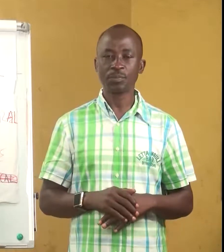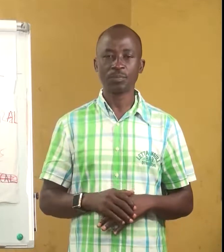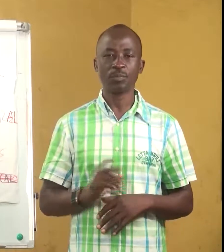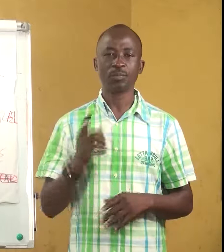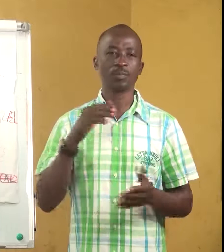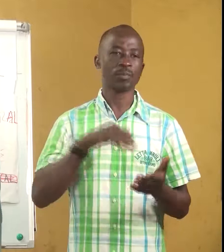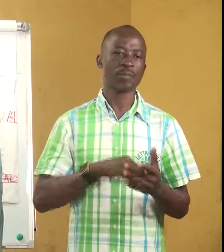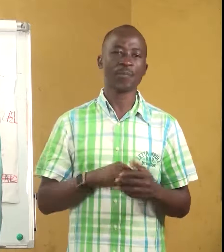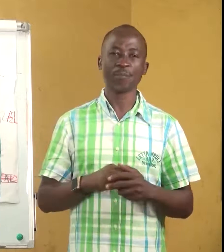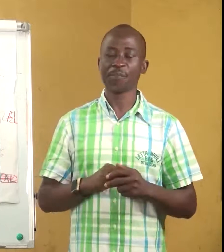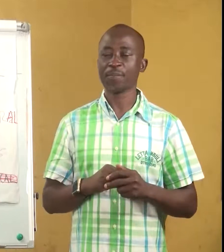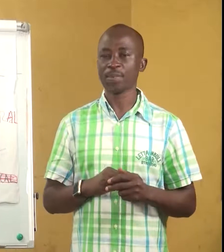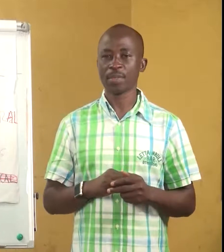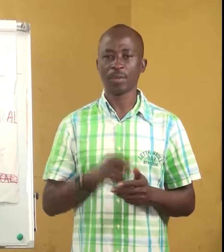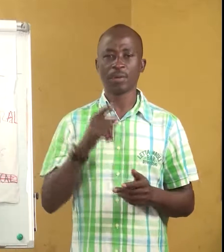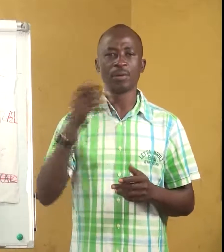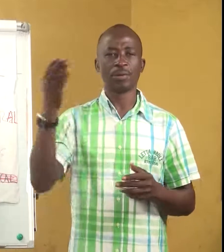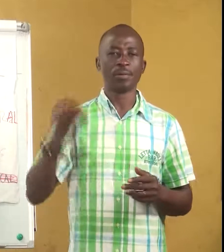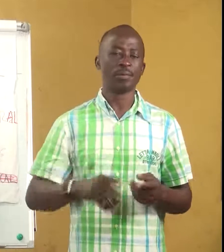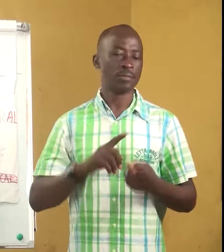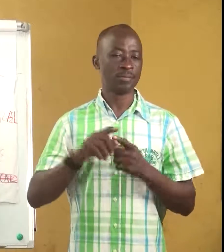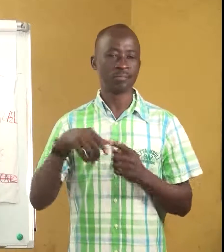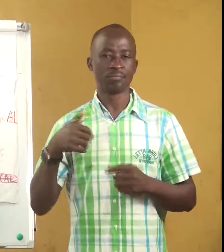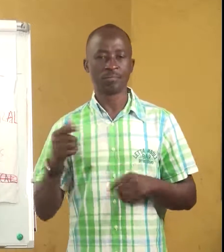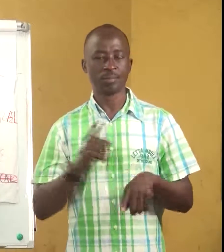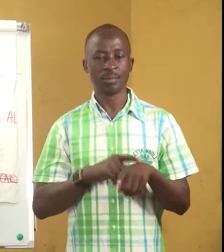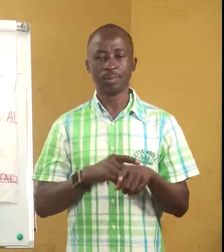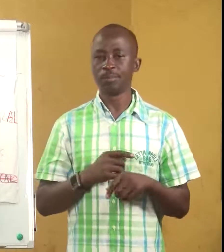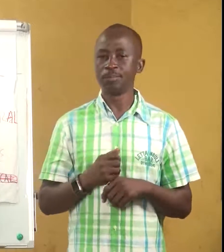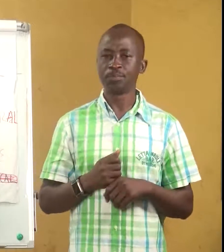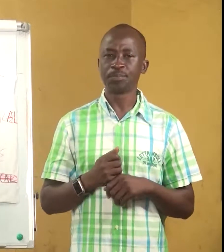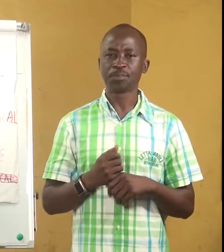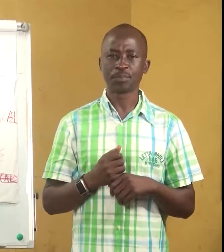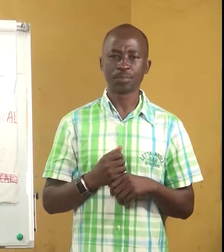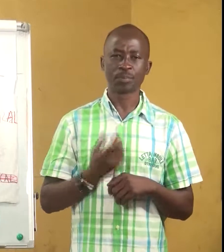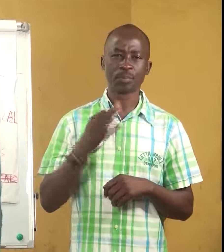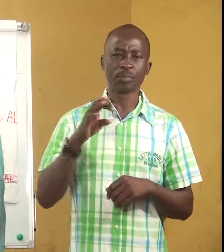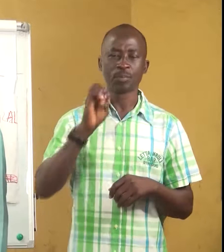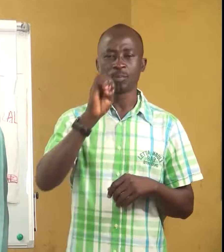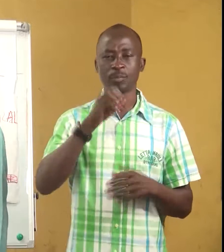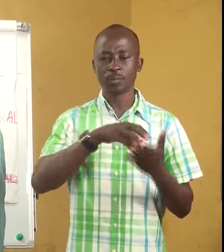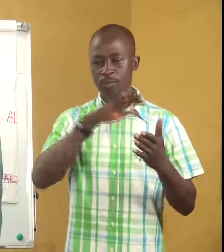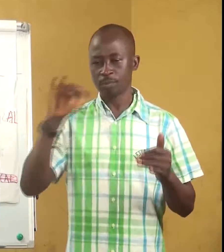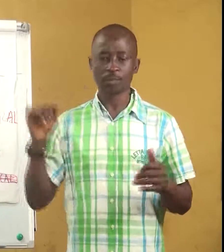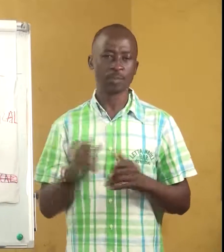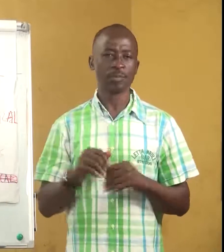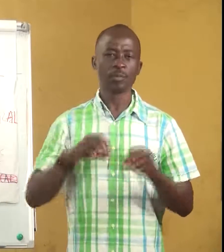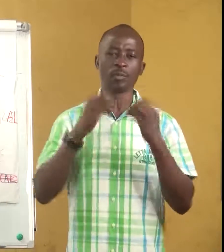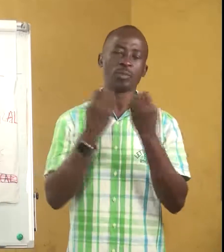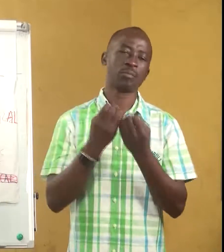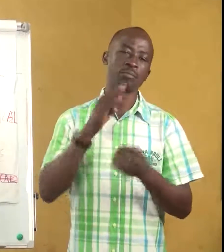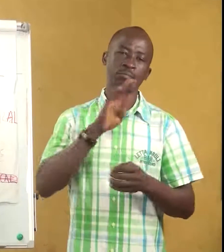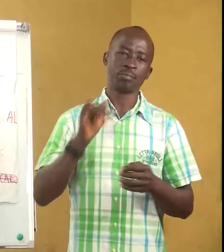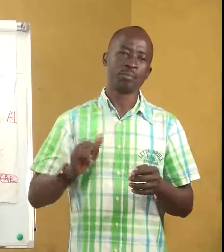Once again, you are welcome to another segment of e-learning organized by